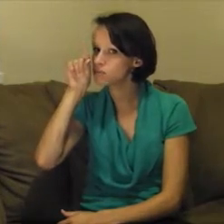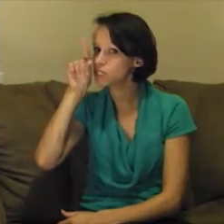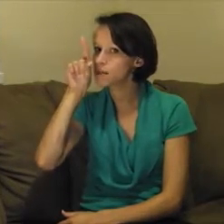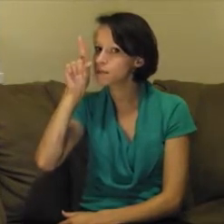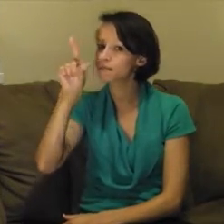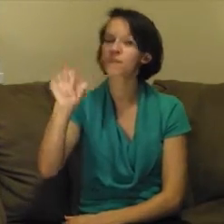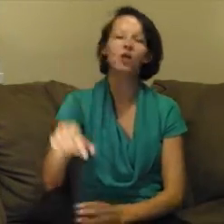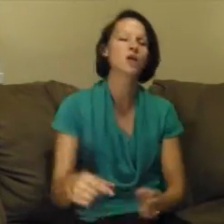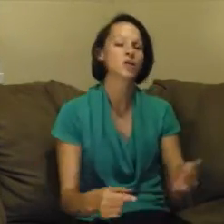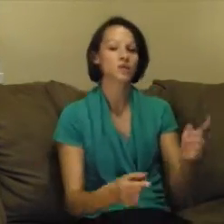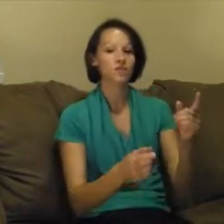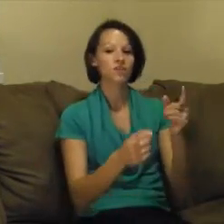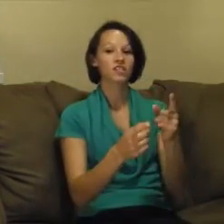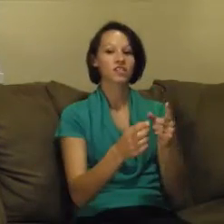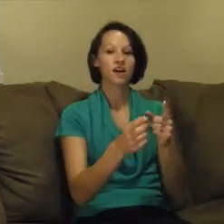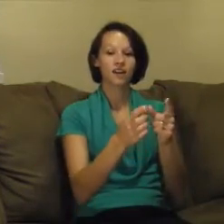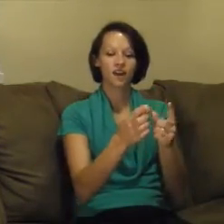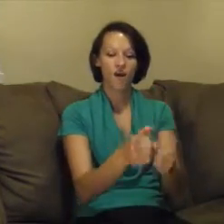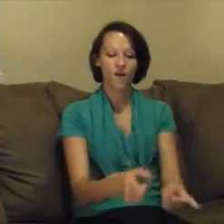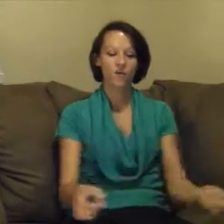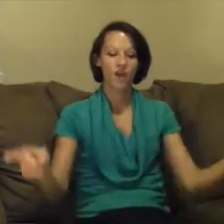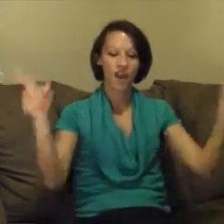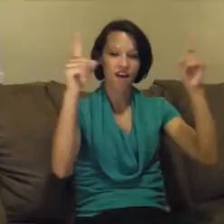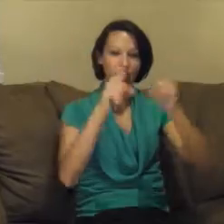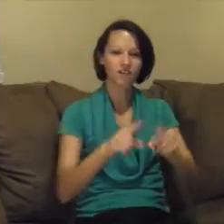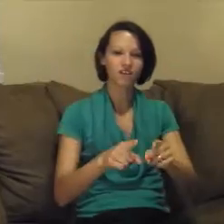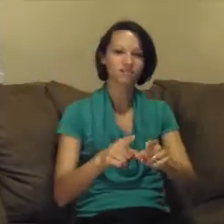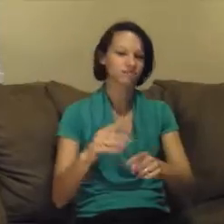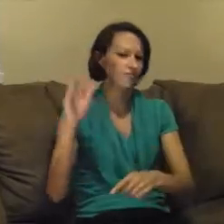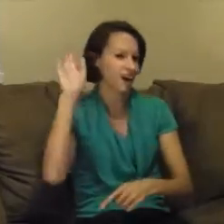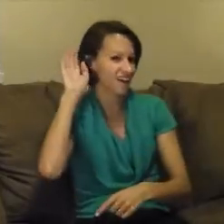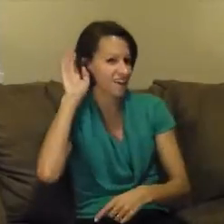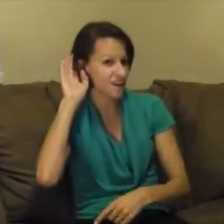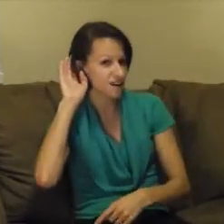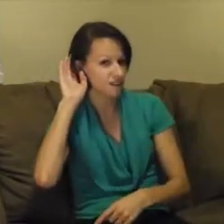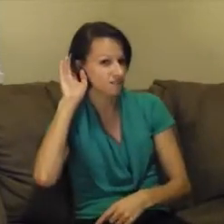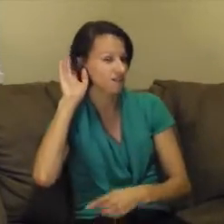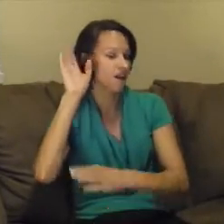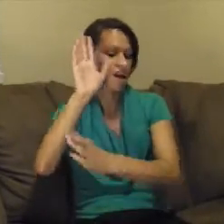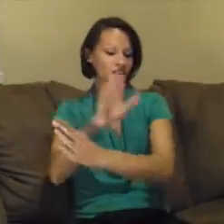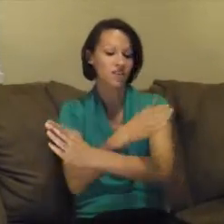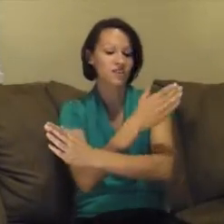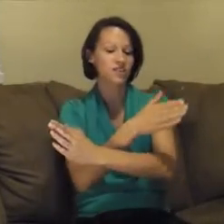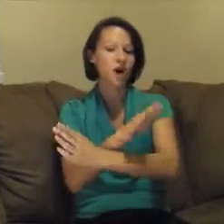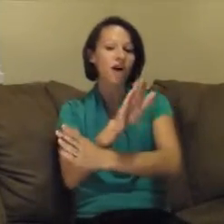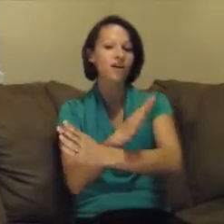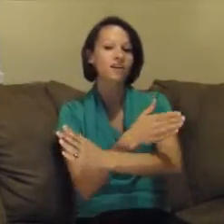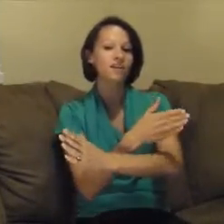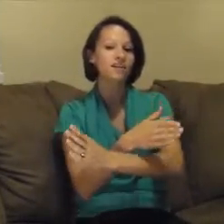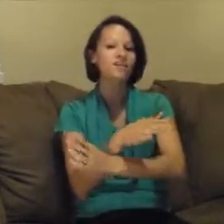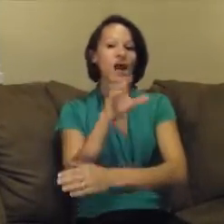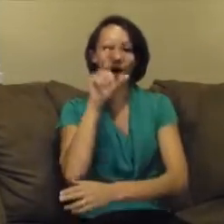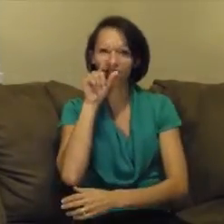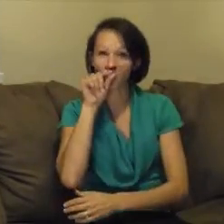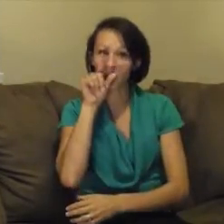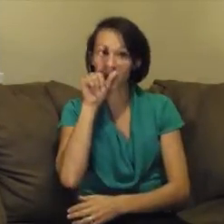cheep. So the first line, whenever I hear the song of a